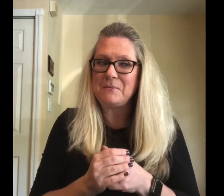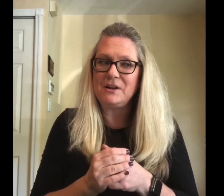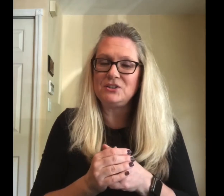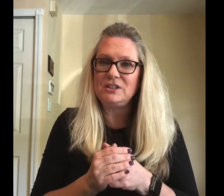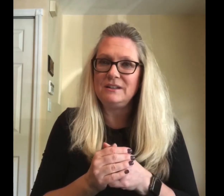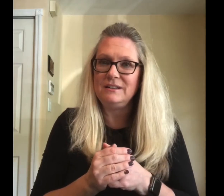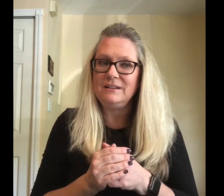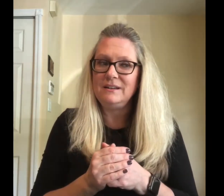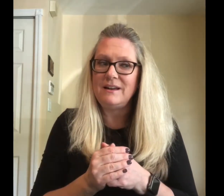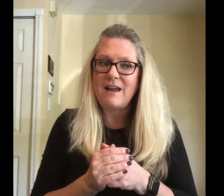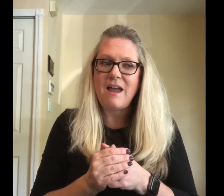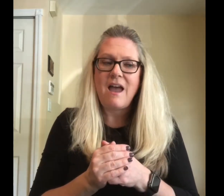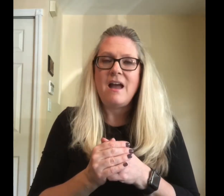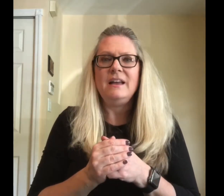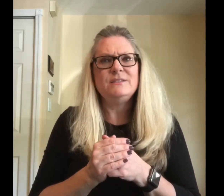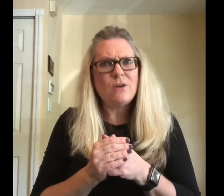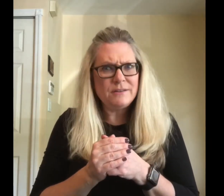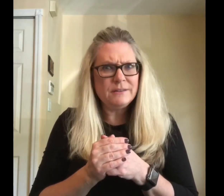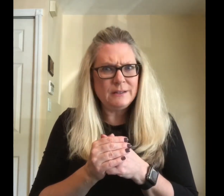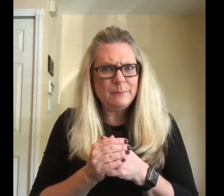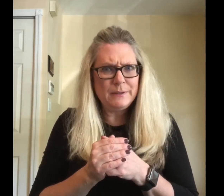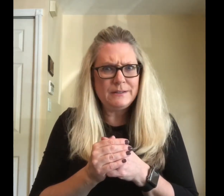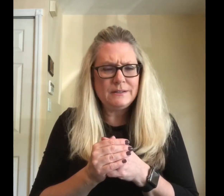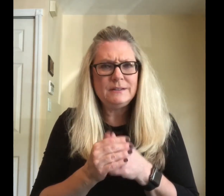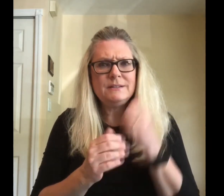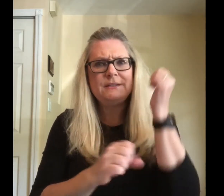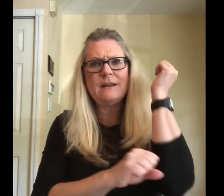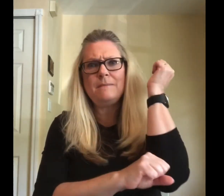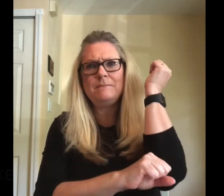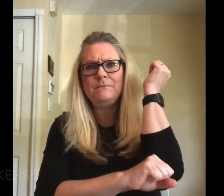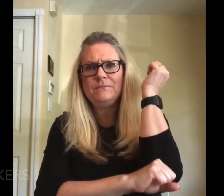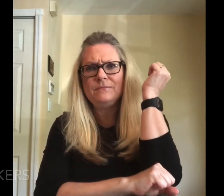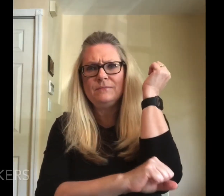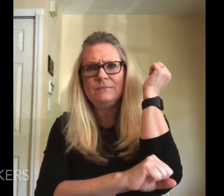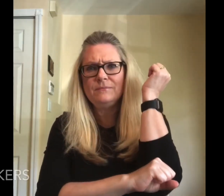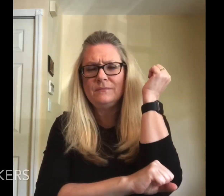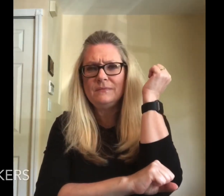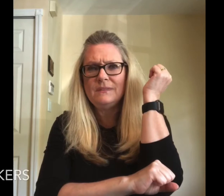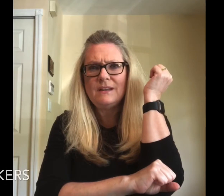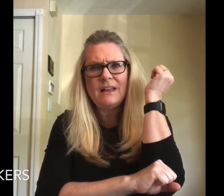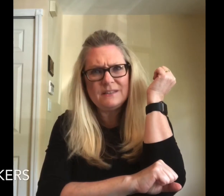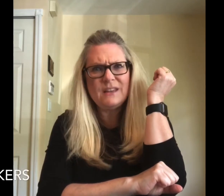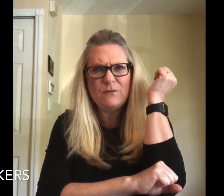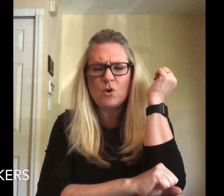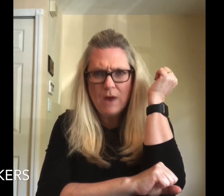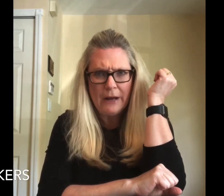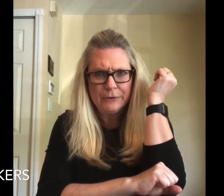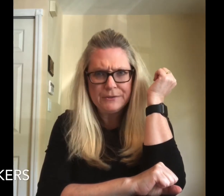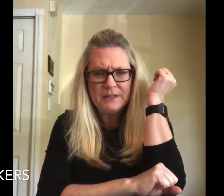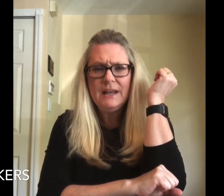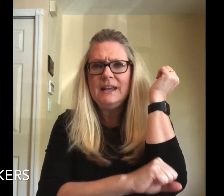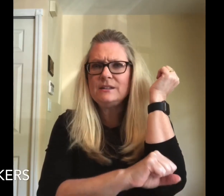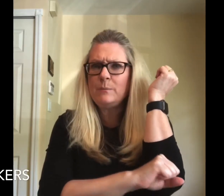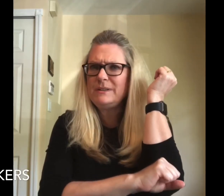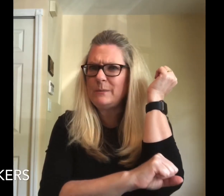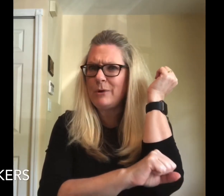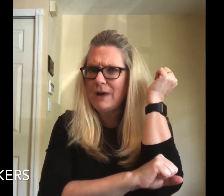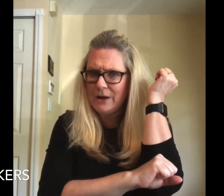sandwich. He's also going to put some, that's the sign for crackers. He's going to put some crackers on